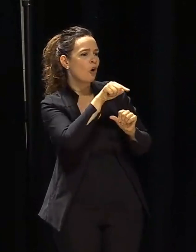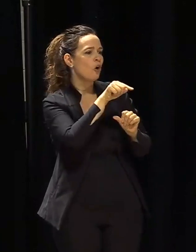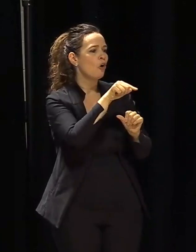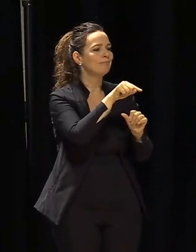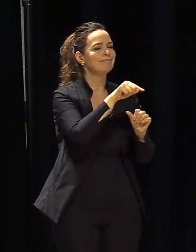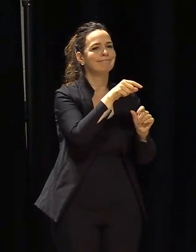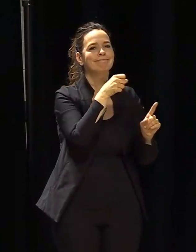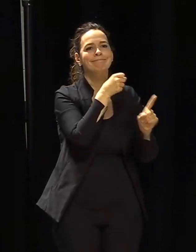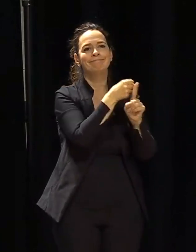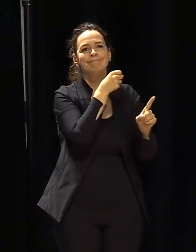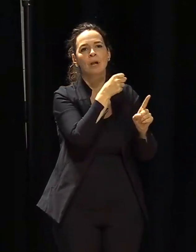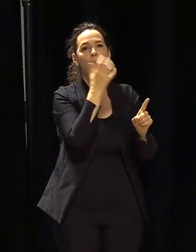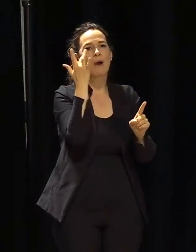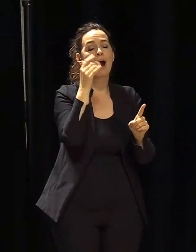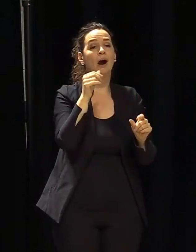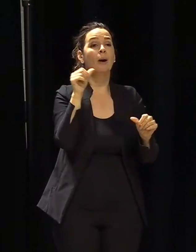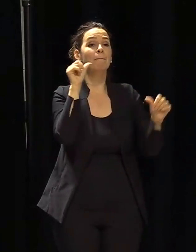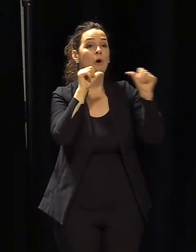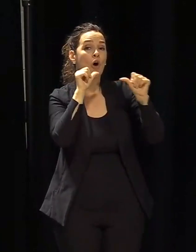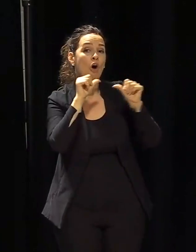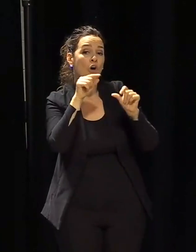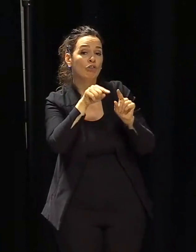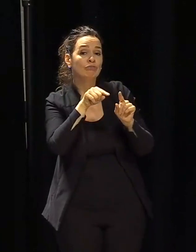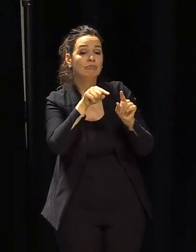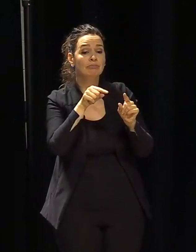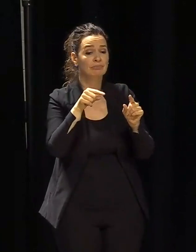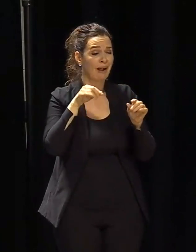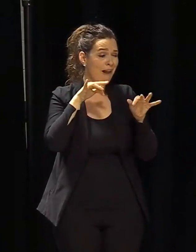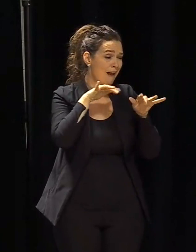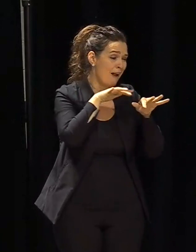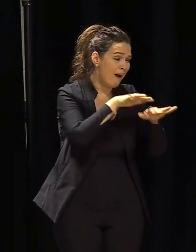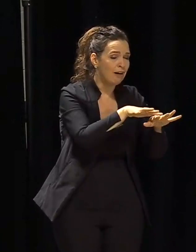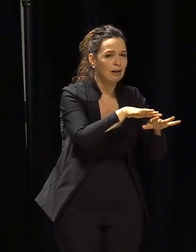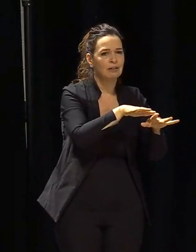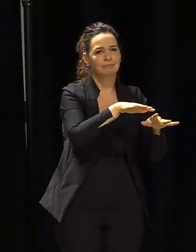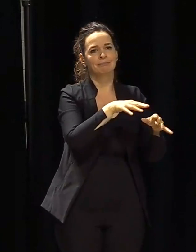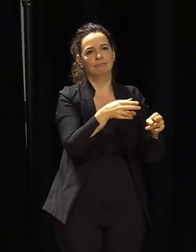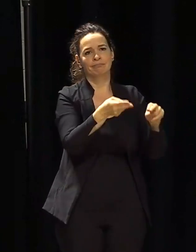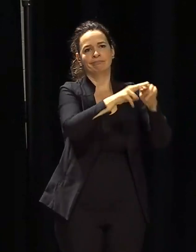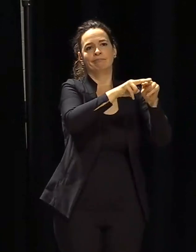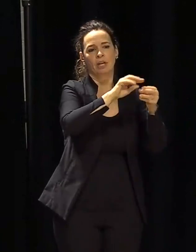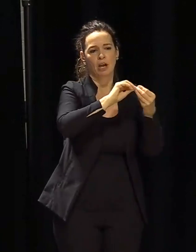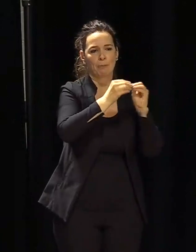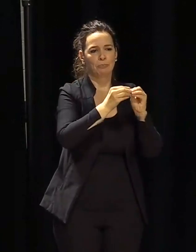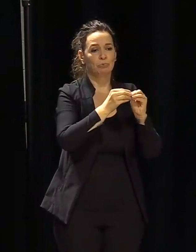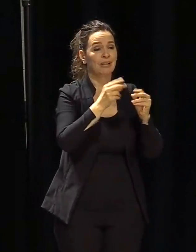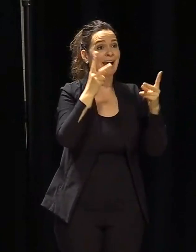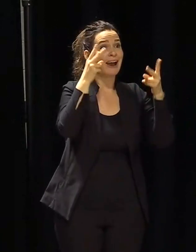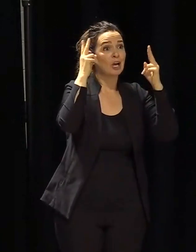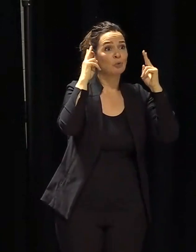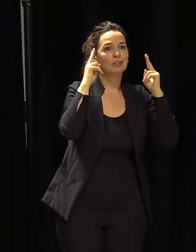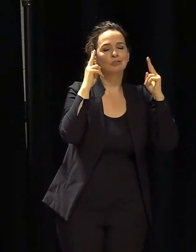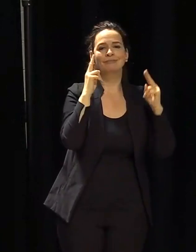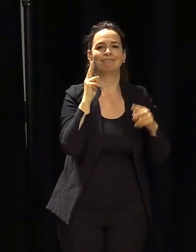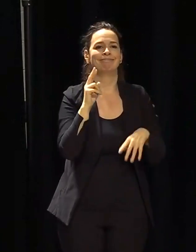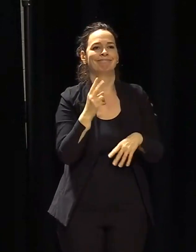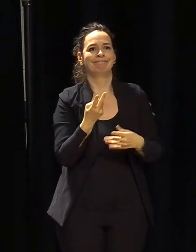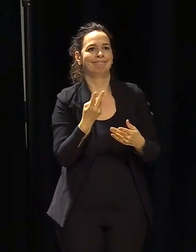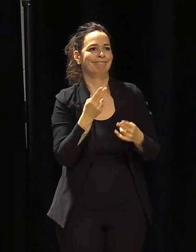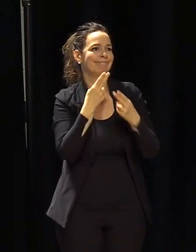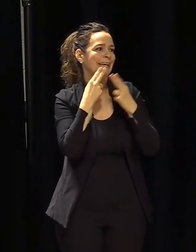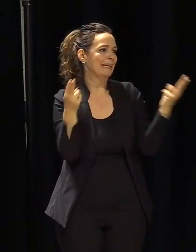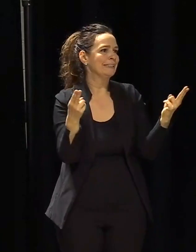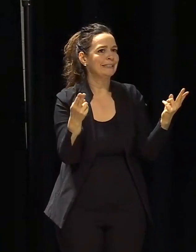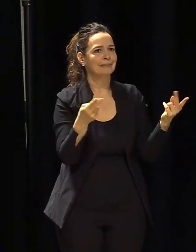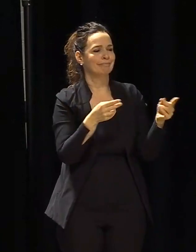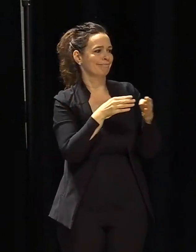these establishments, and now it's more strictly gathering, living room spread. Just circling back to hospital capacity,